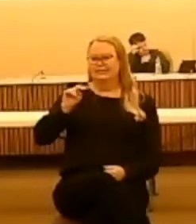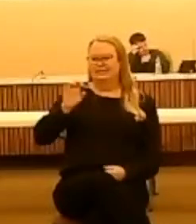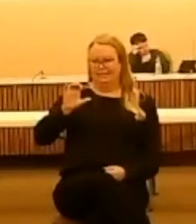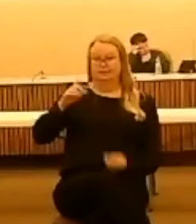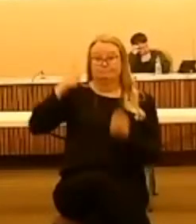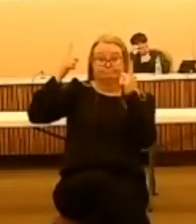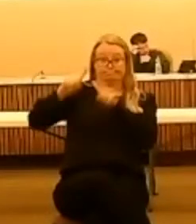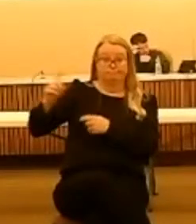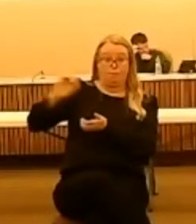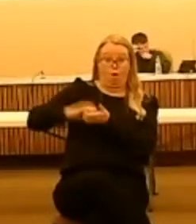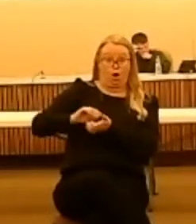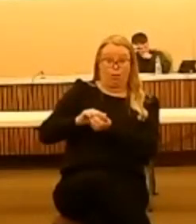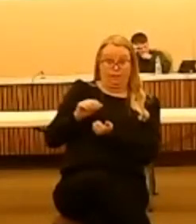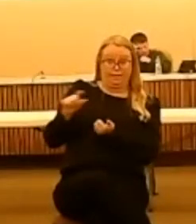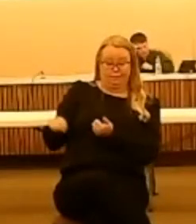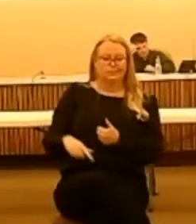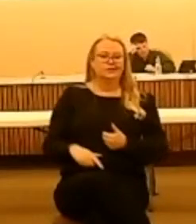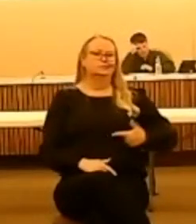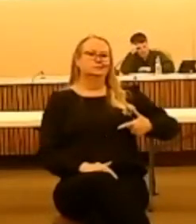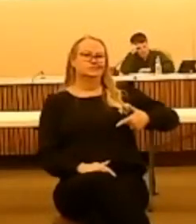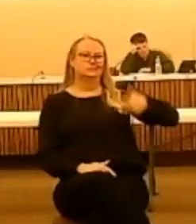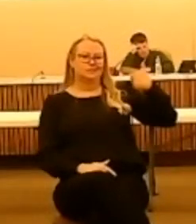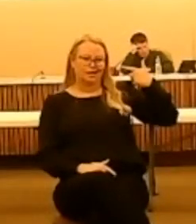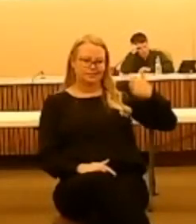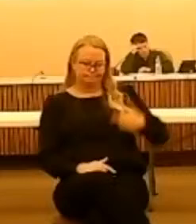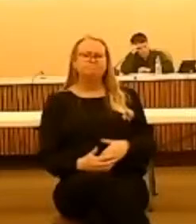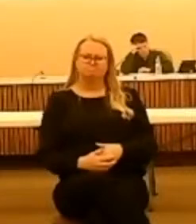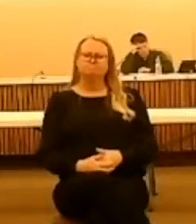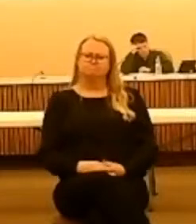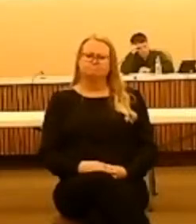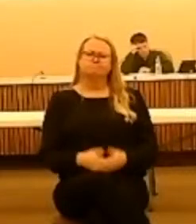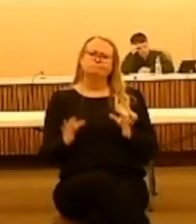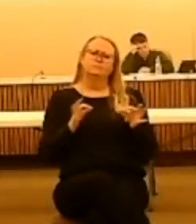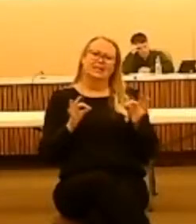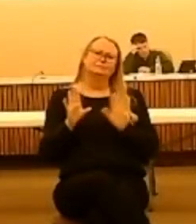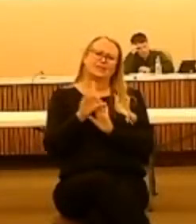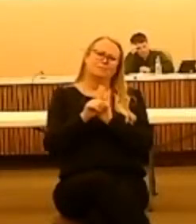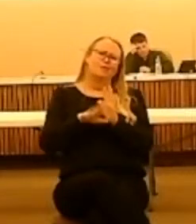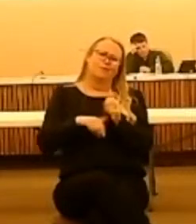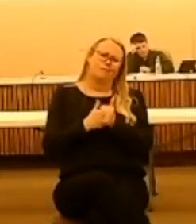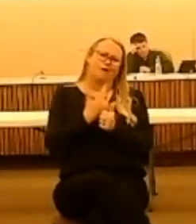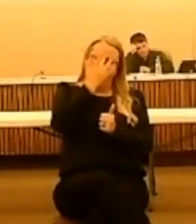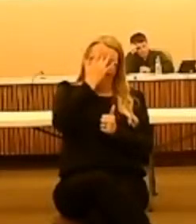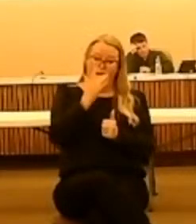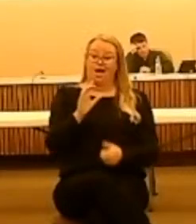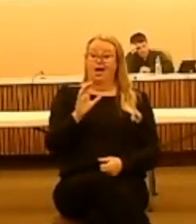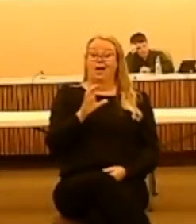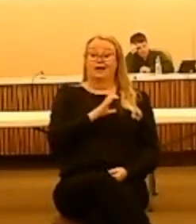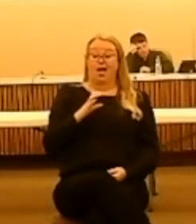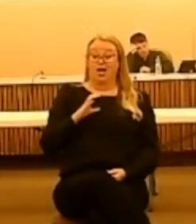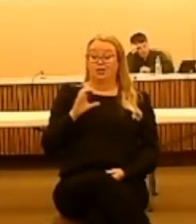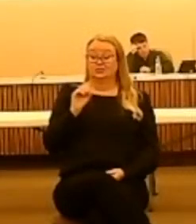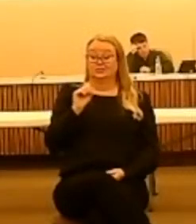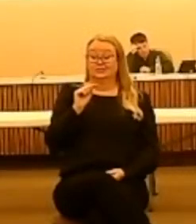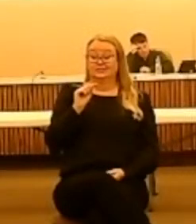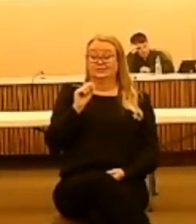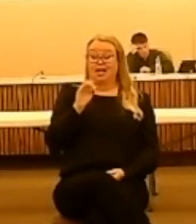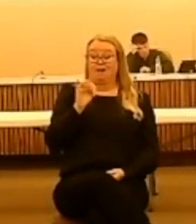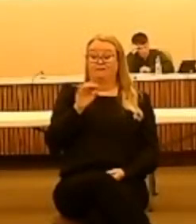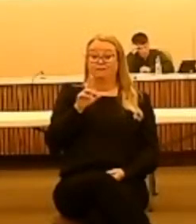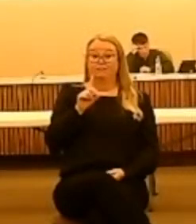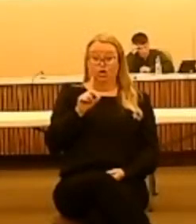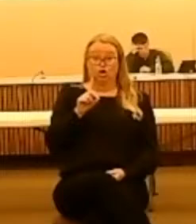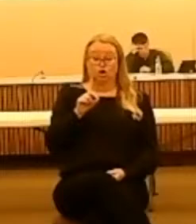Second. So again, there was a request from Councilman Stafford. If there is a company in